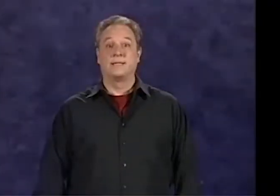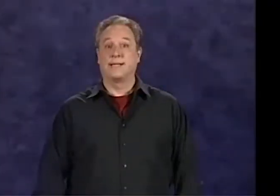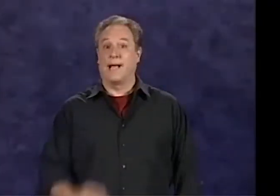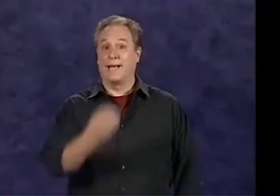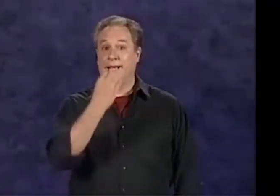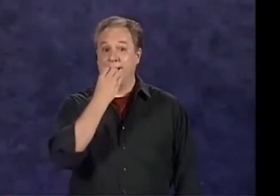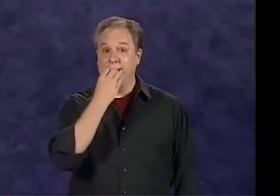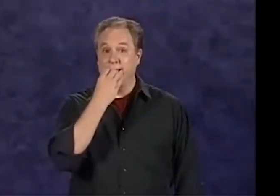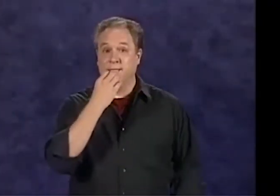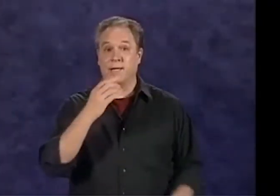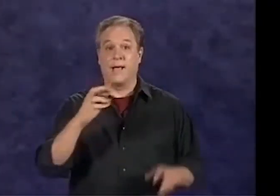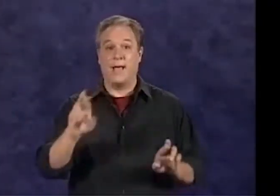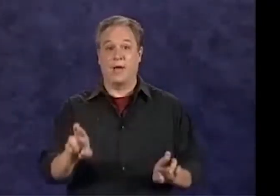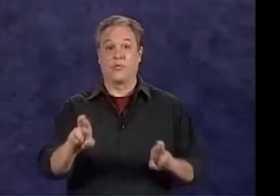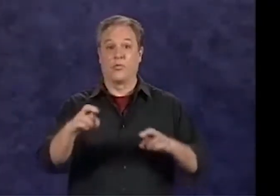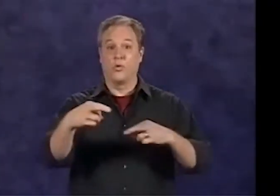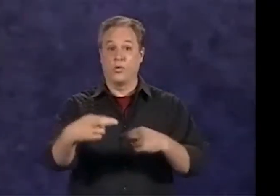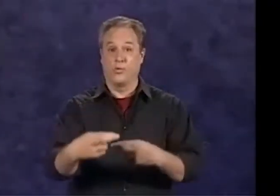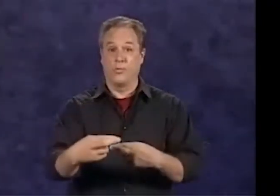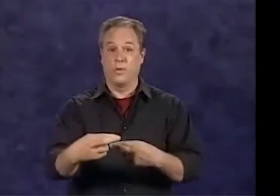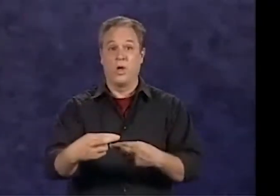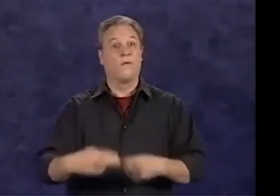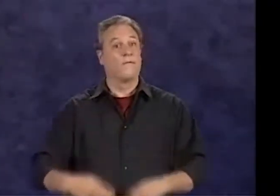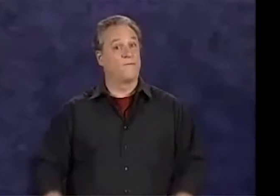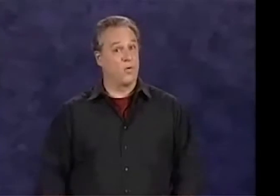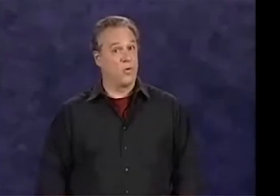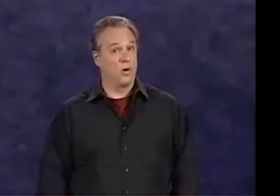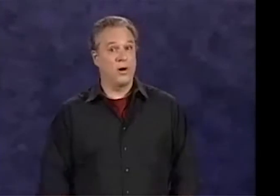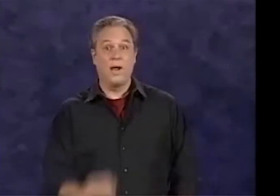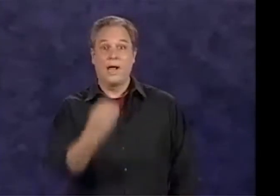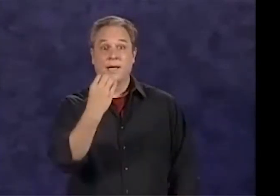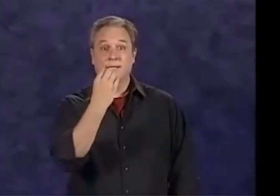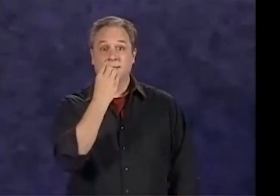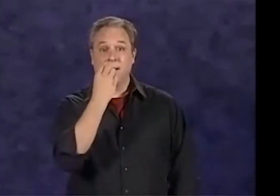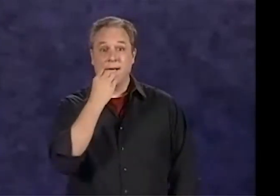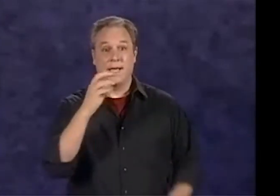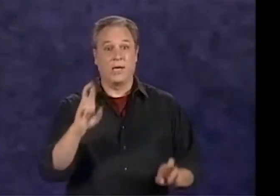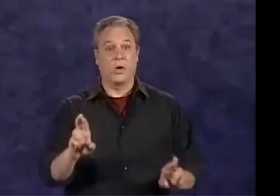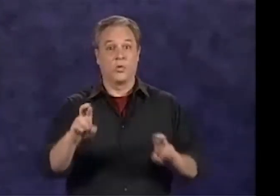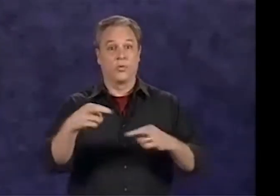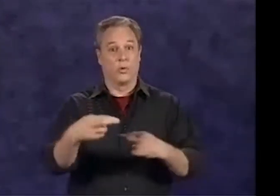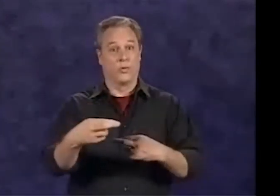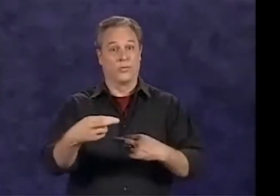Sign eat and room for dining room.